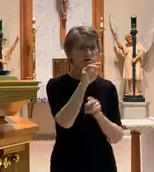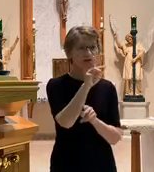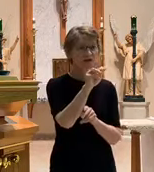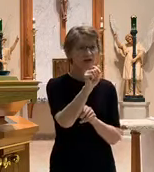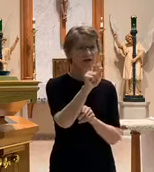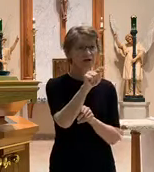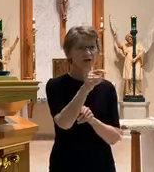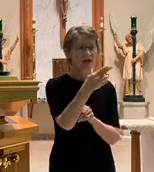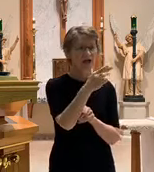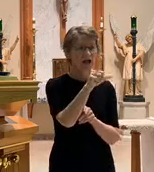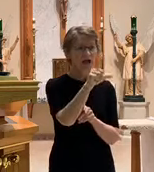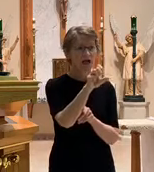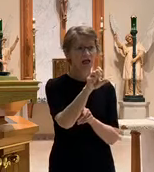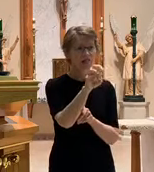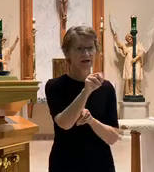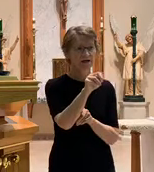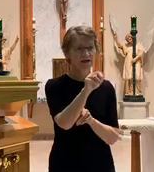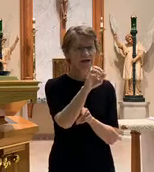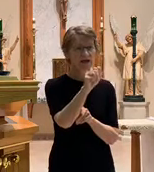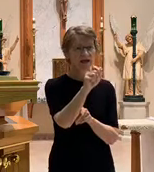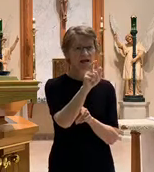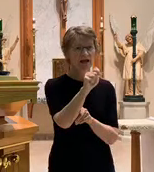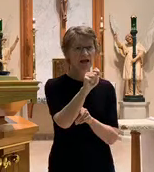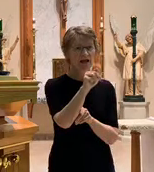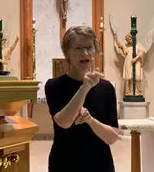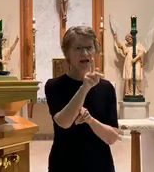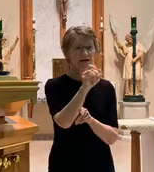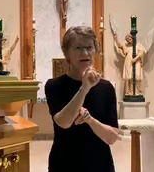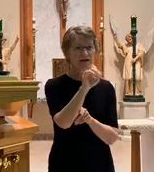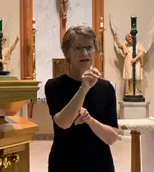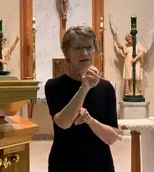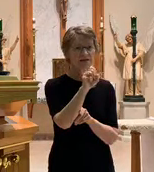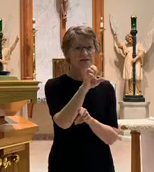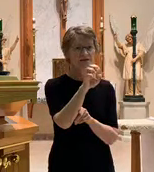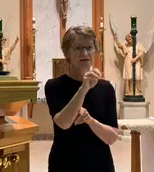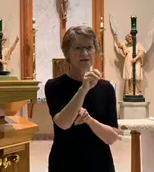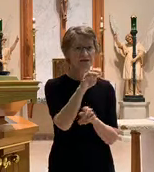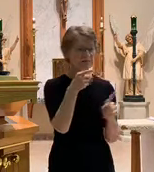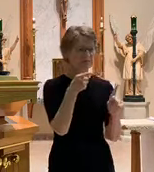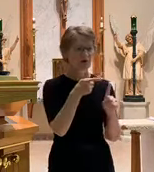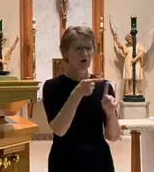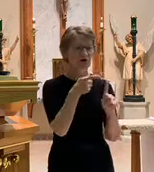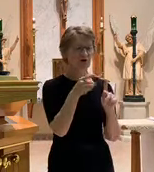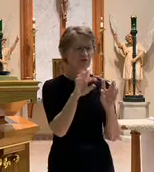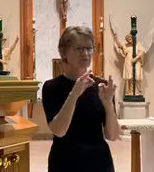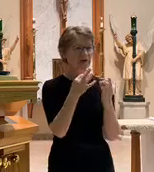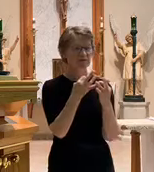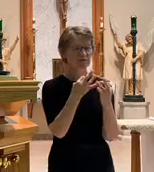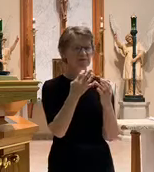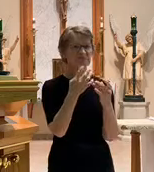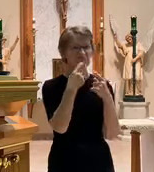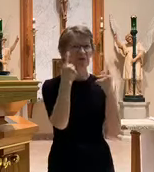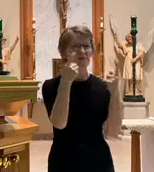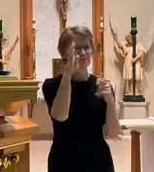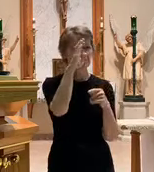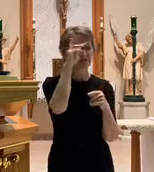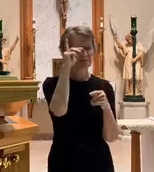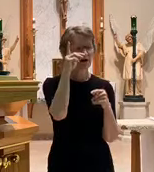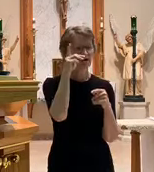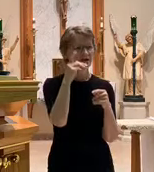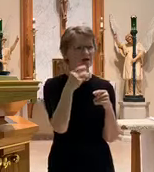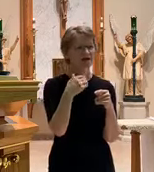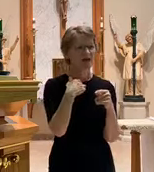in Bismarck. I know there's an Atkinson Park there, and Sister's brother has done a lot of missionary work in Guatemala